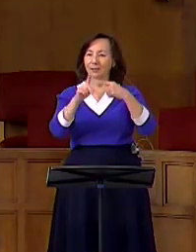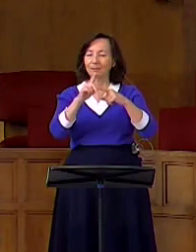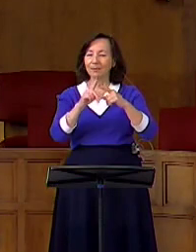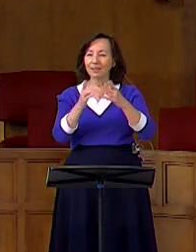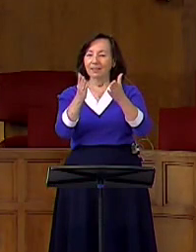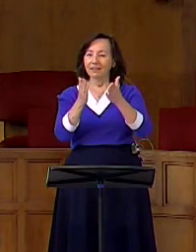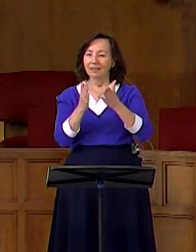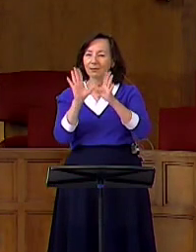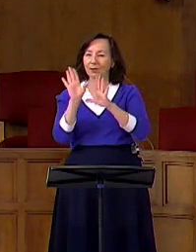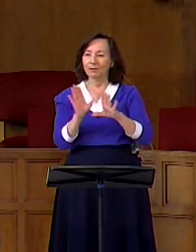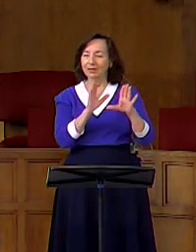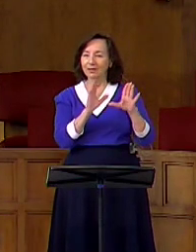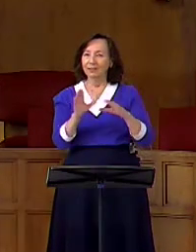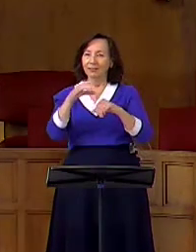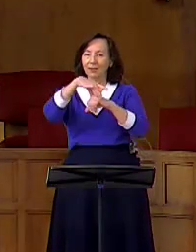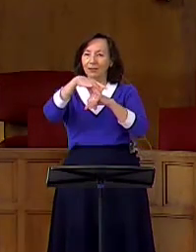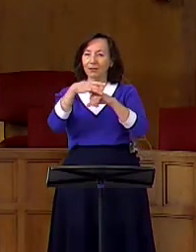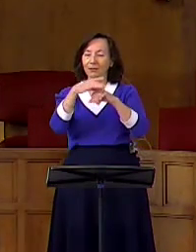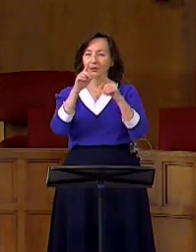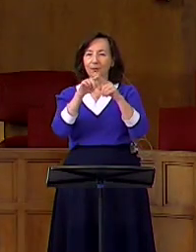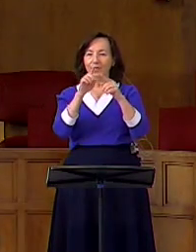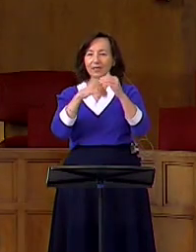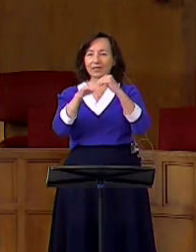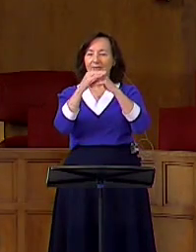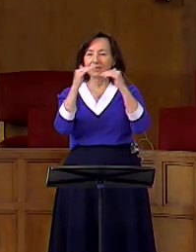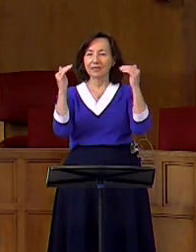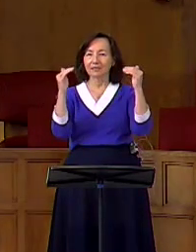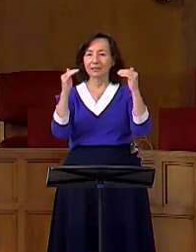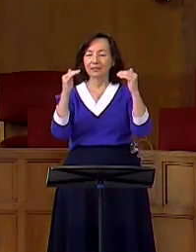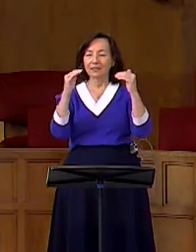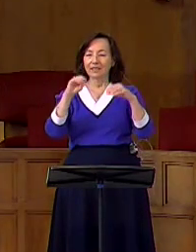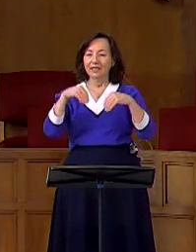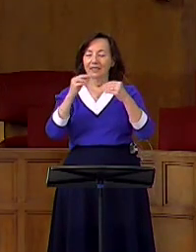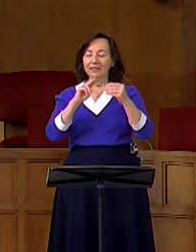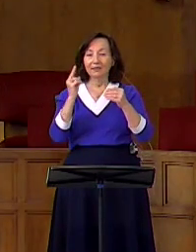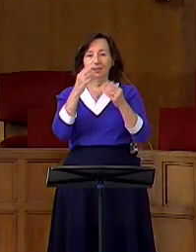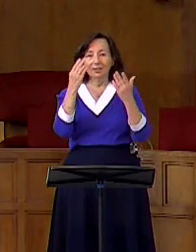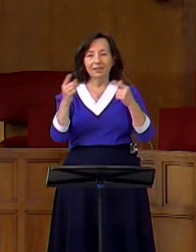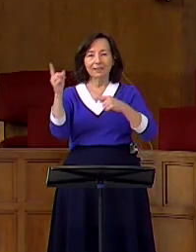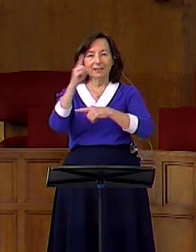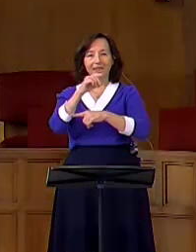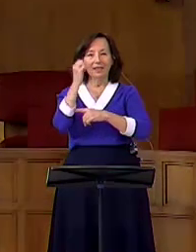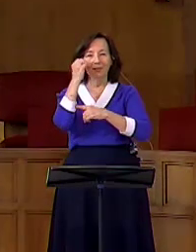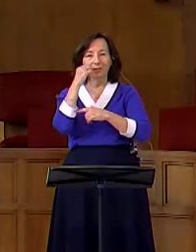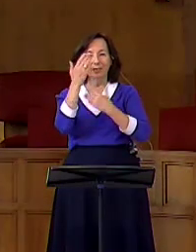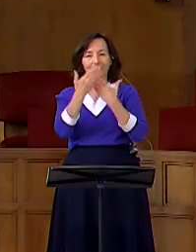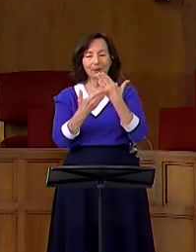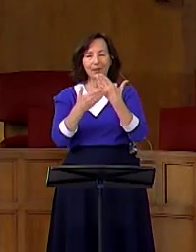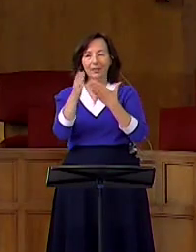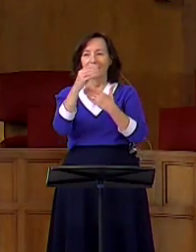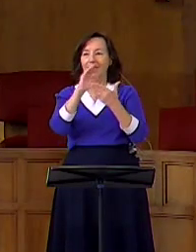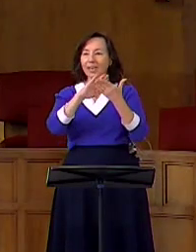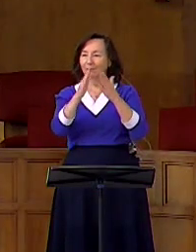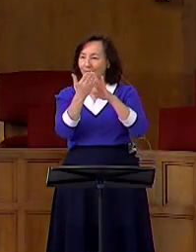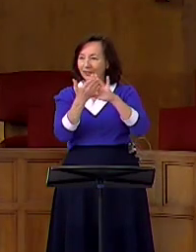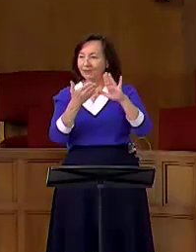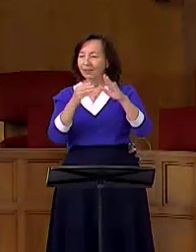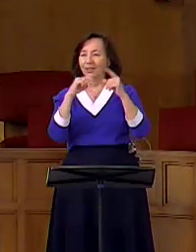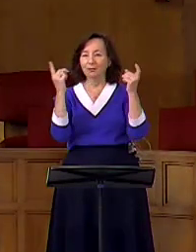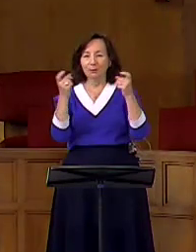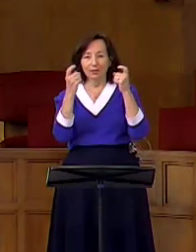come, thy will be done, on earth as it is in heaven. Give us this day our daily bread,